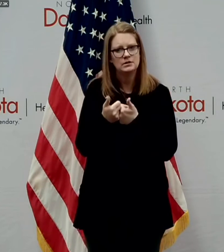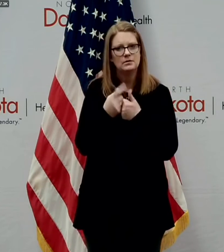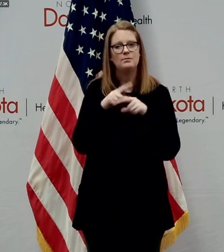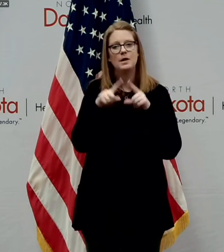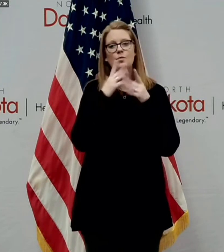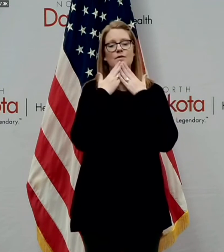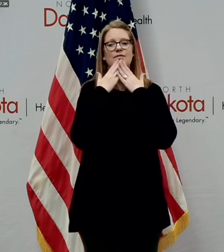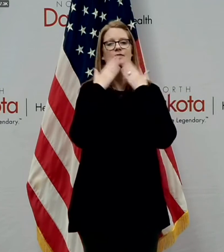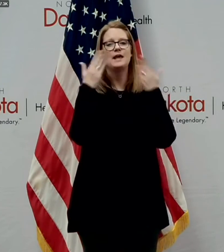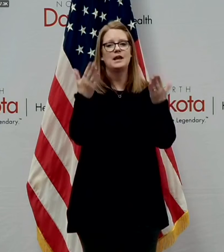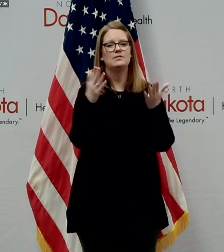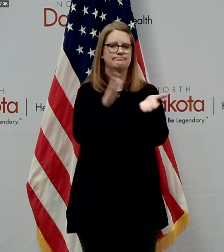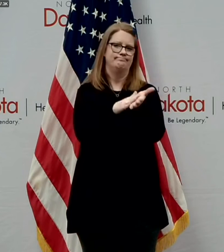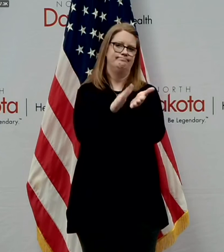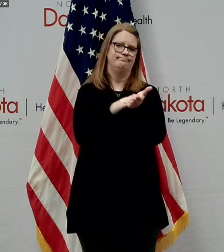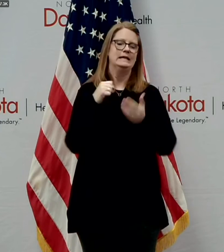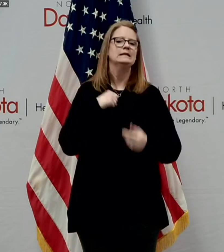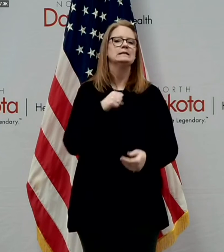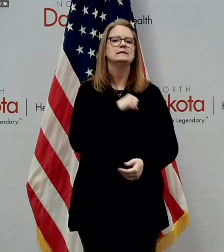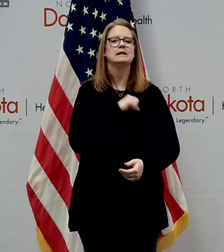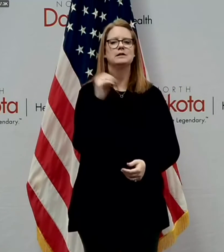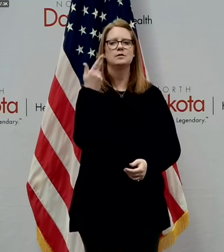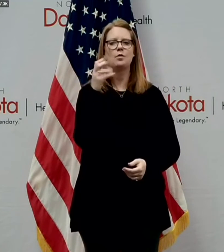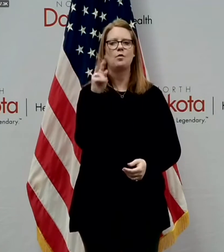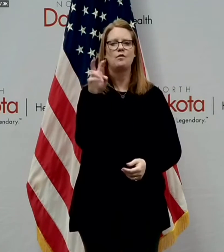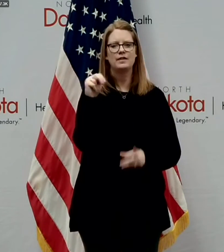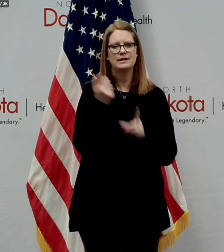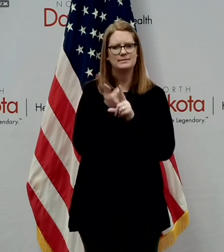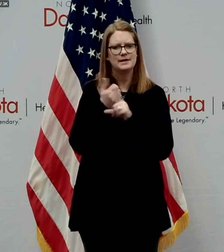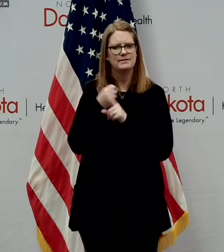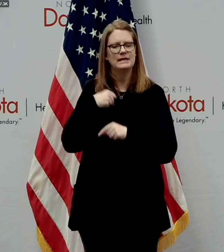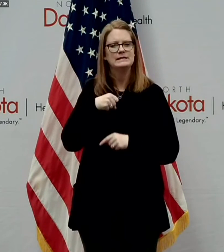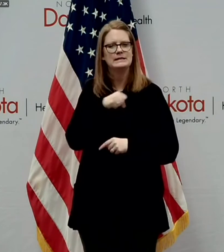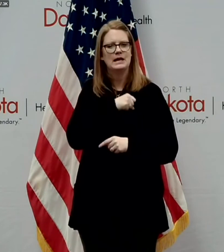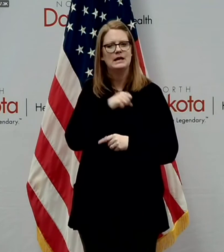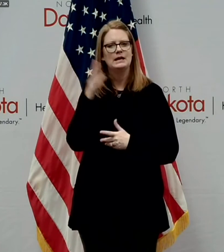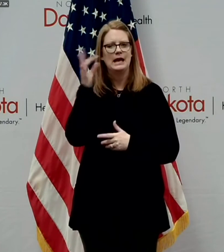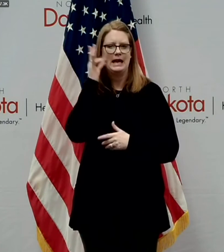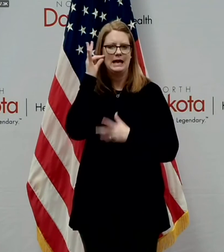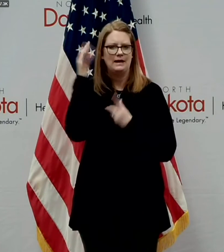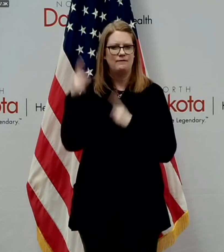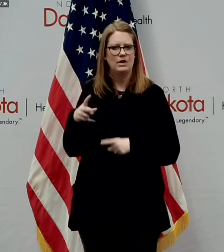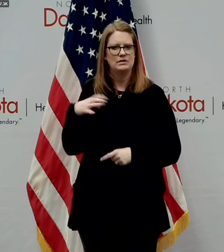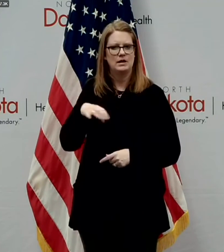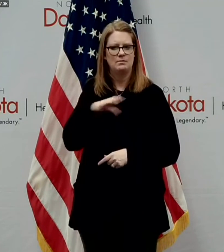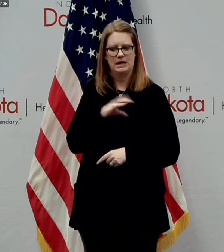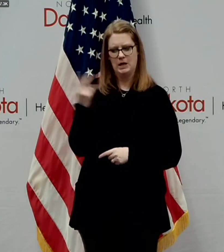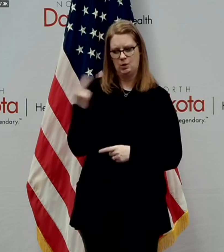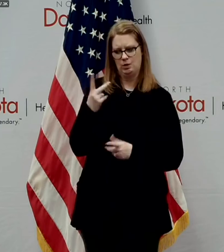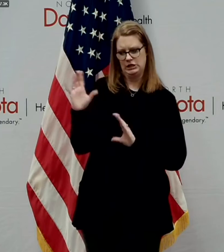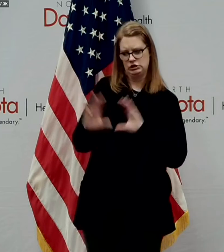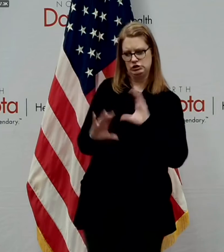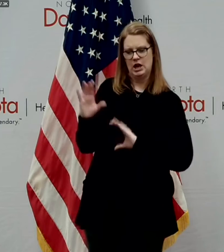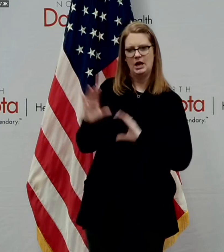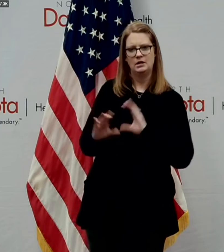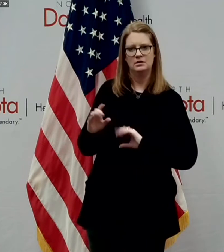give a shout out to Senator Hoeven, who chairs the Senate Indian Affairs Committee. I spoke to Senator Hoeven last night. He's fighting hard, as you